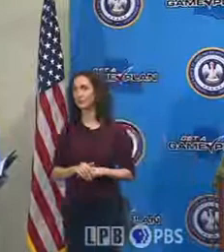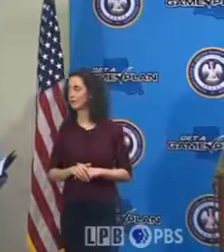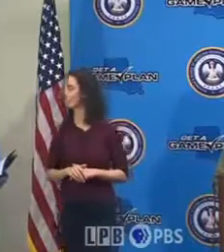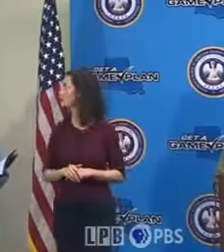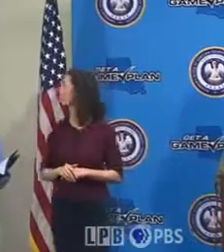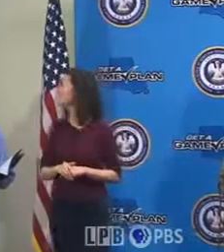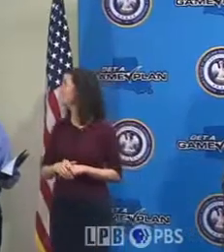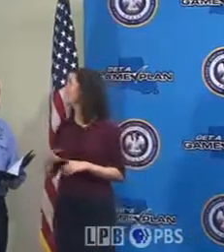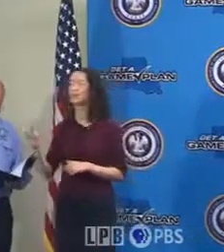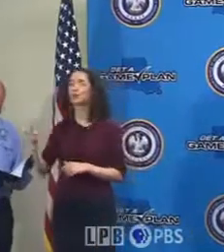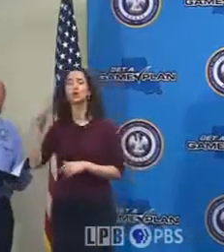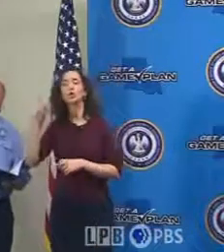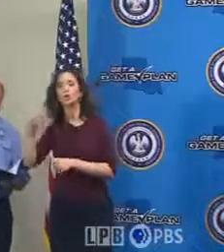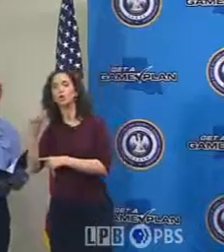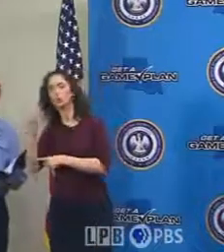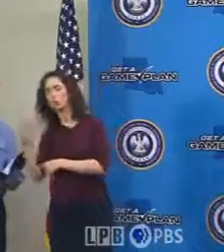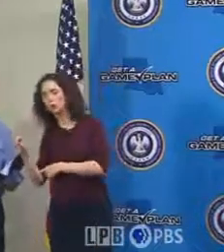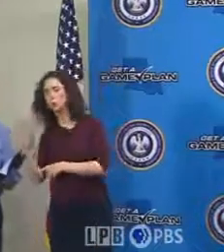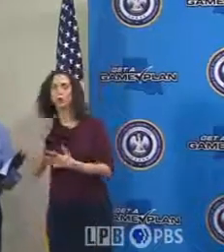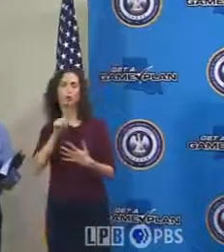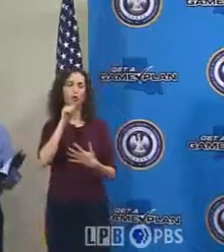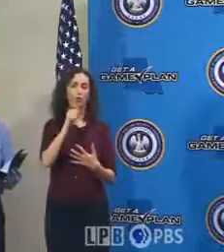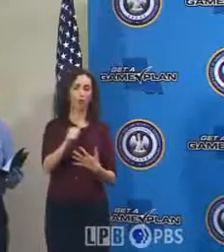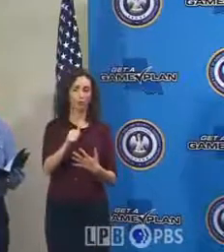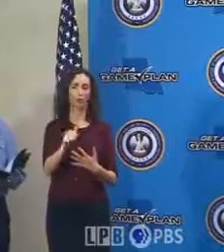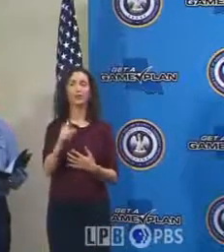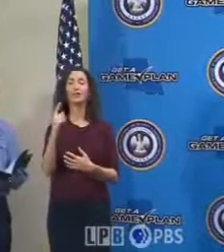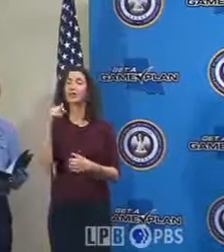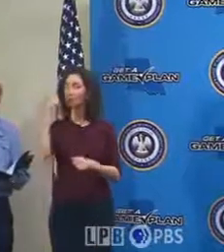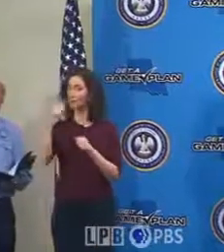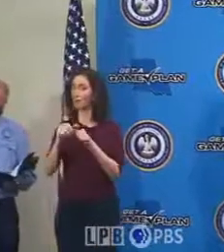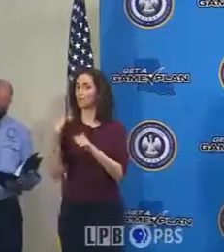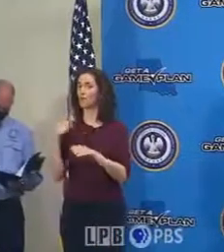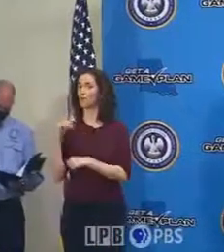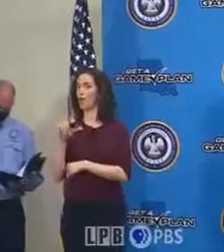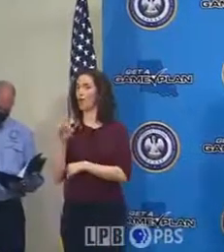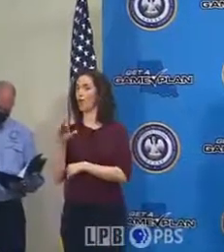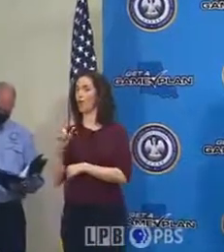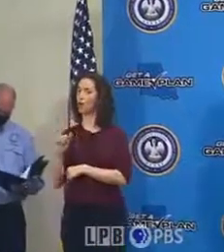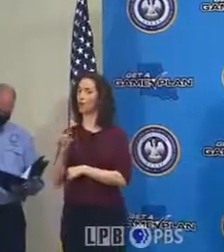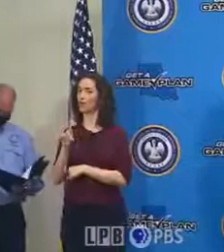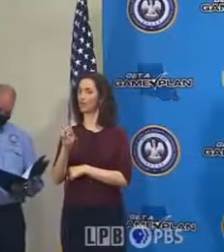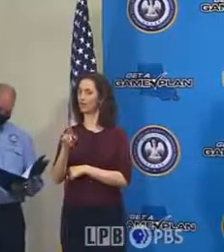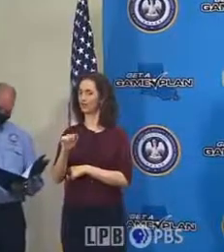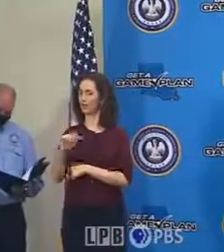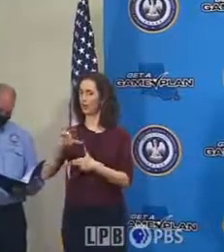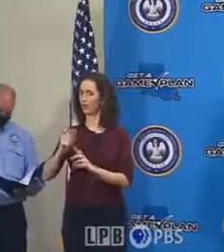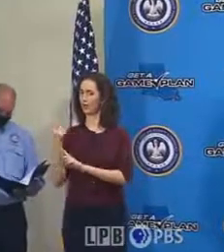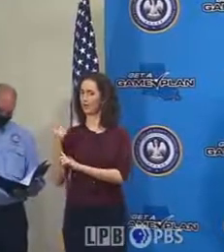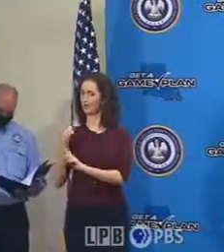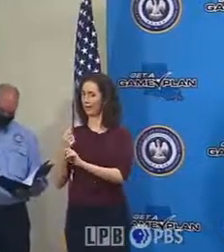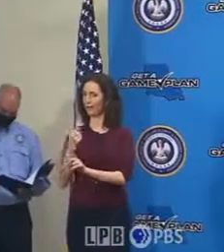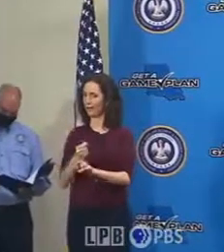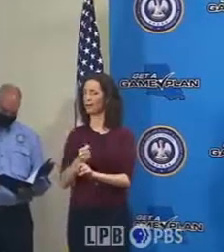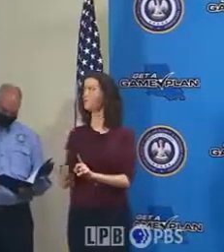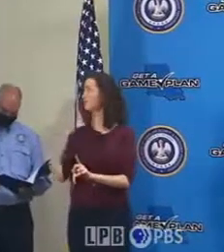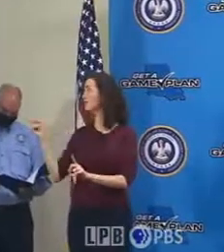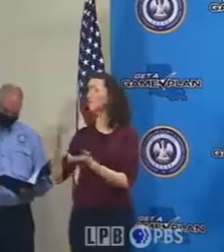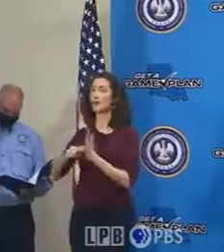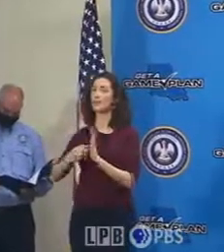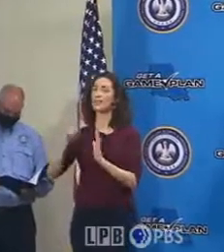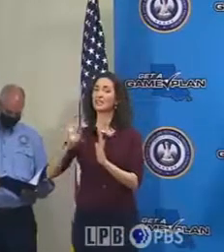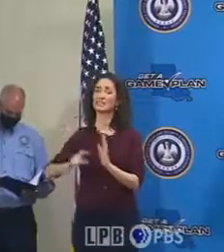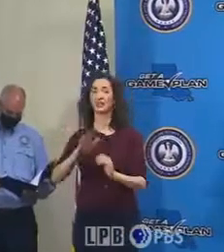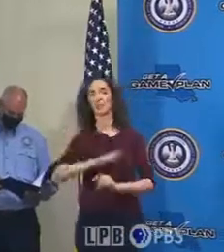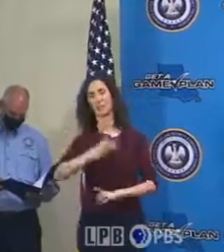like Laura and Delta, we will be 6 months, if not longer, in this process of removing debris. And there's some how-to